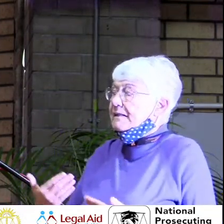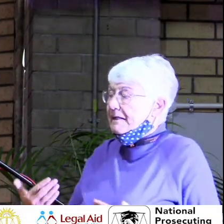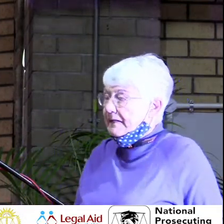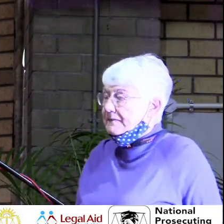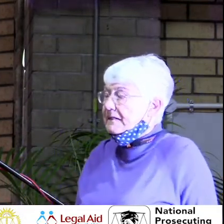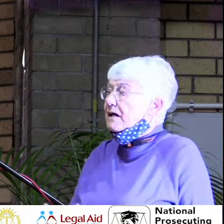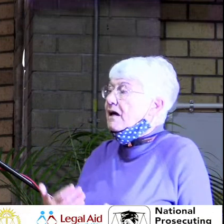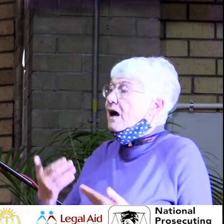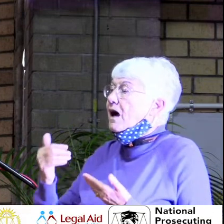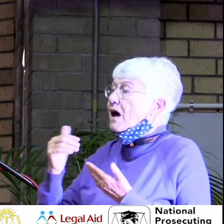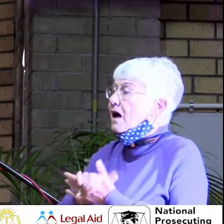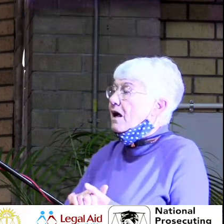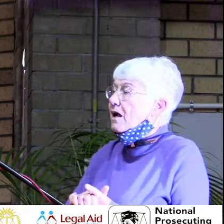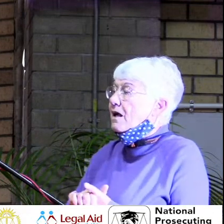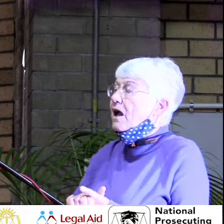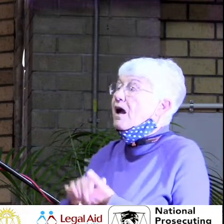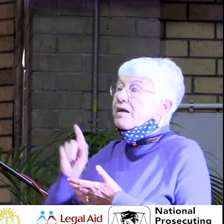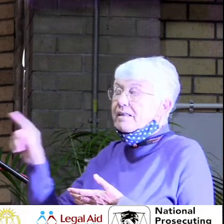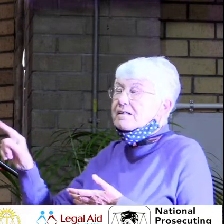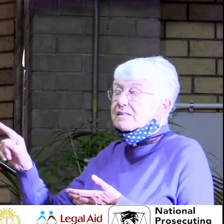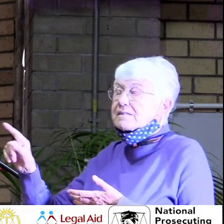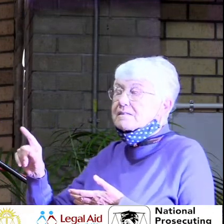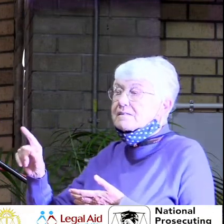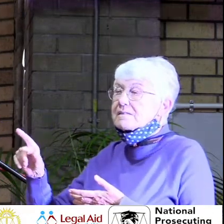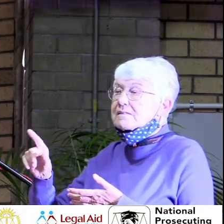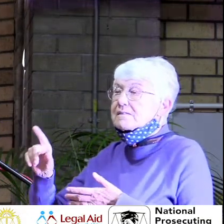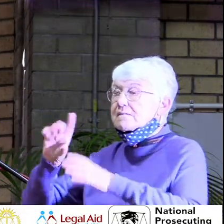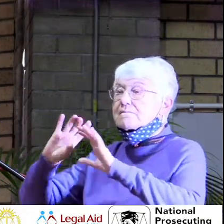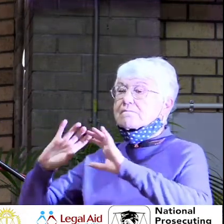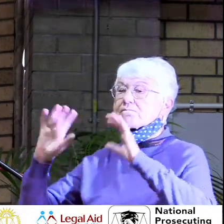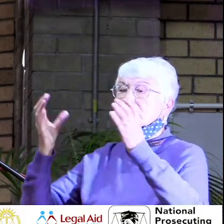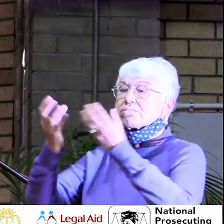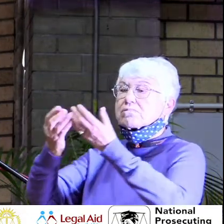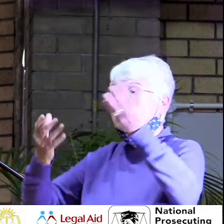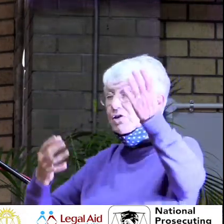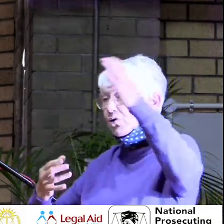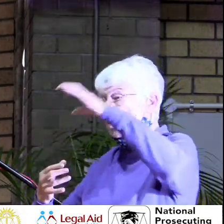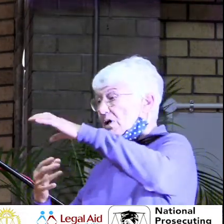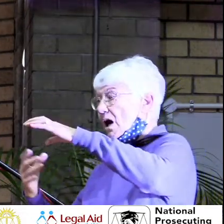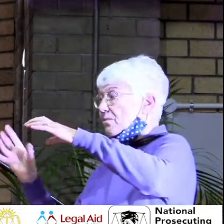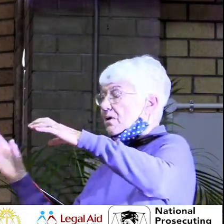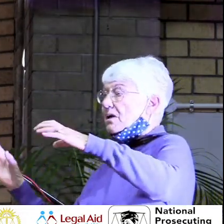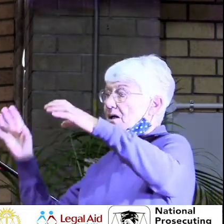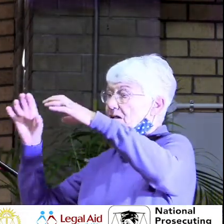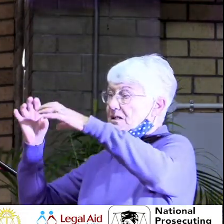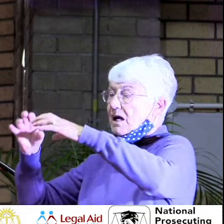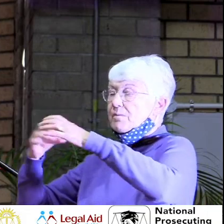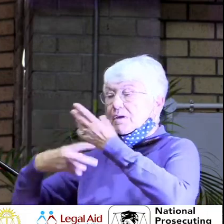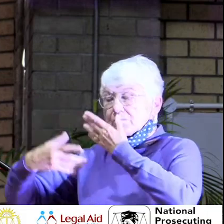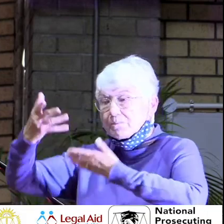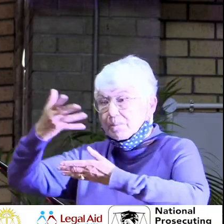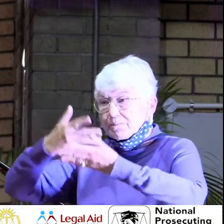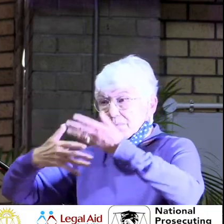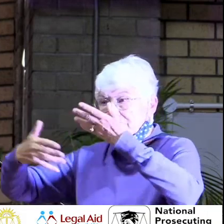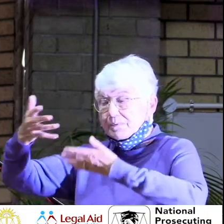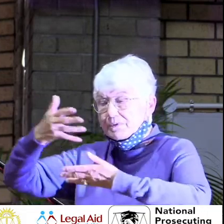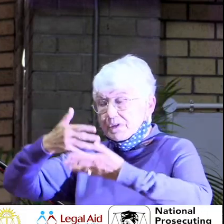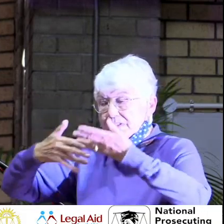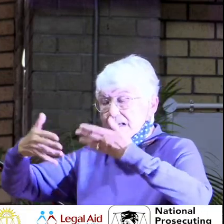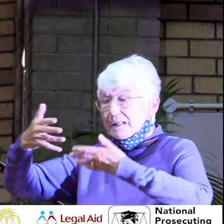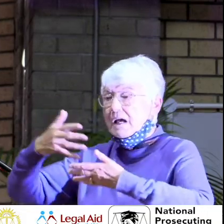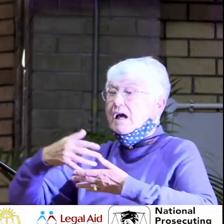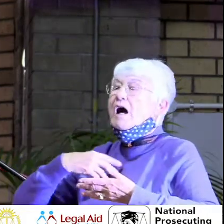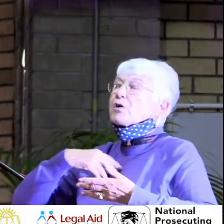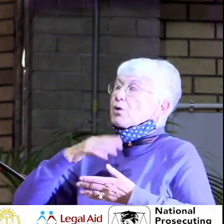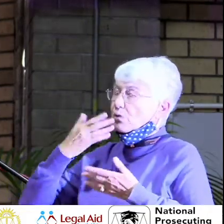that. So we'll have these sessions at least on regular basis, so that by the end of the year, if we have done 3 to 4 sessions, I think